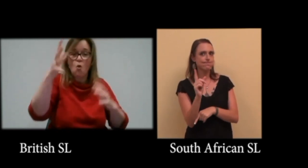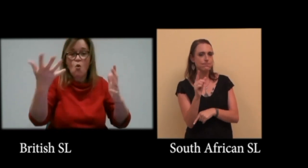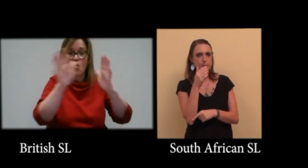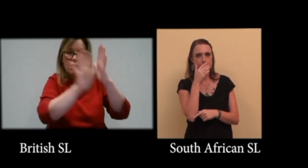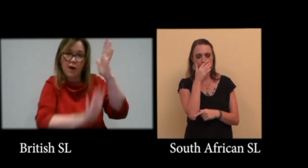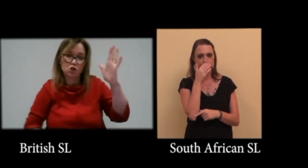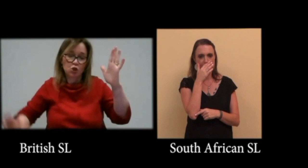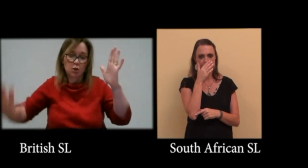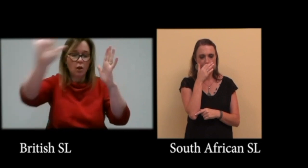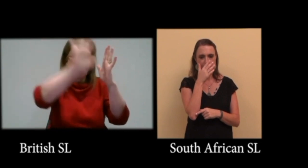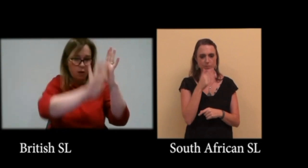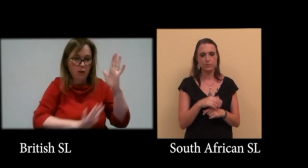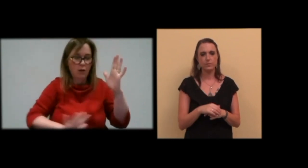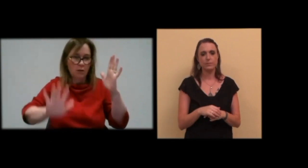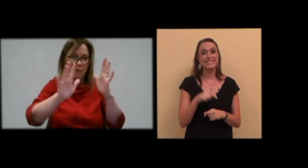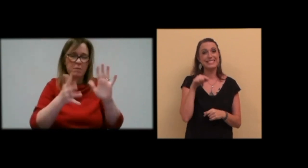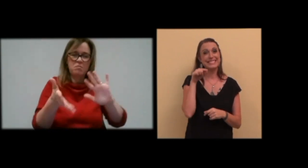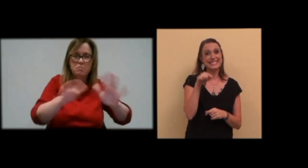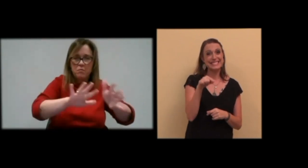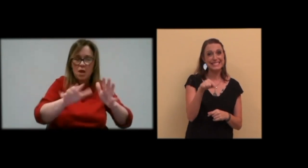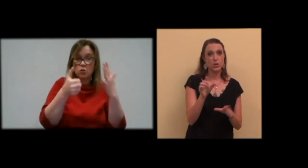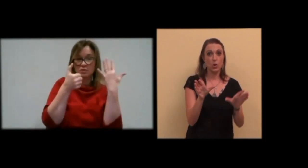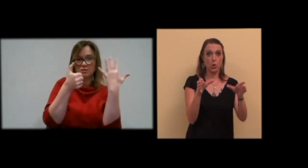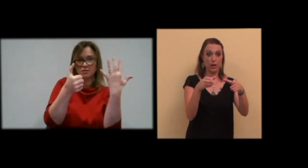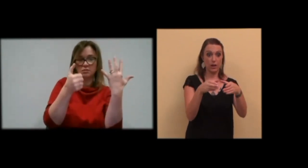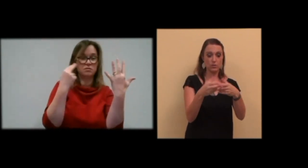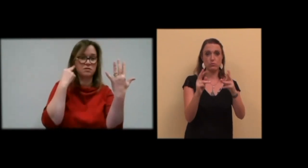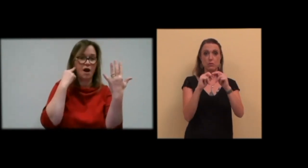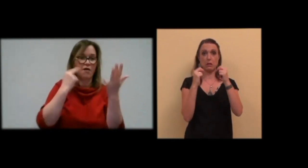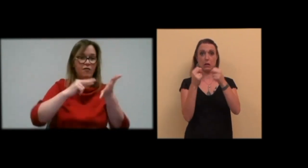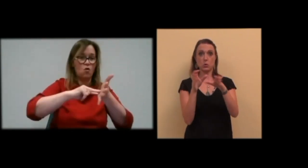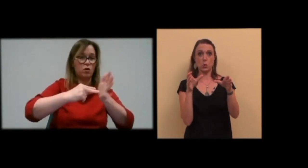networks. However, that is sometimes